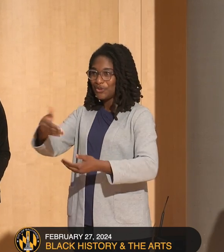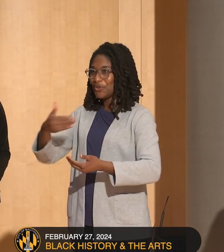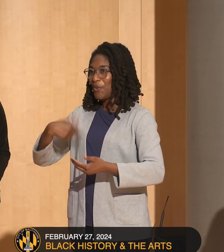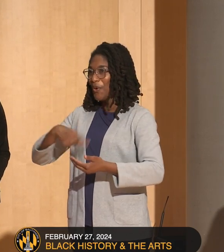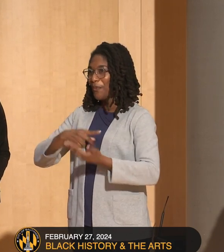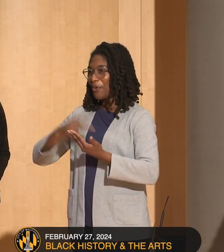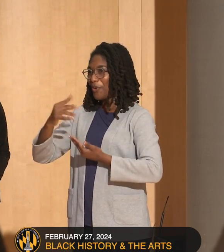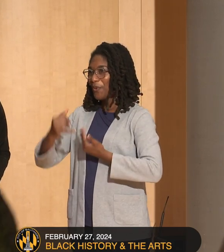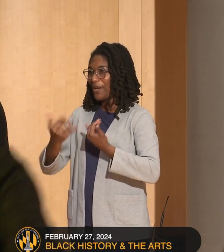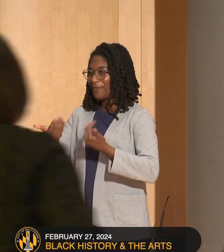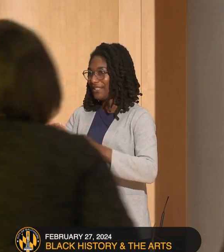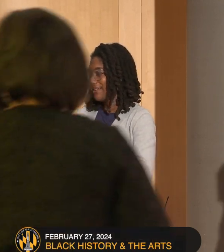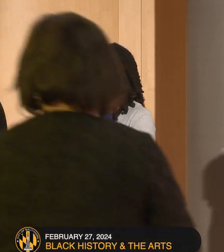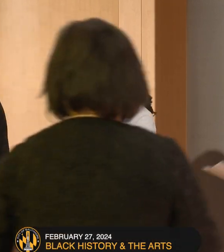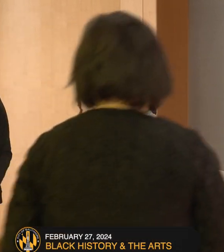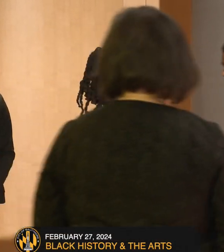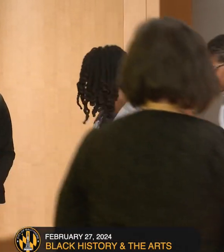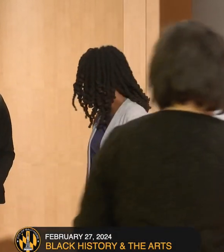evening.